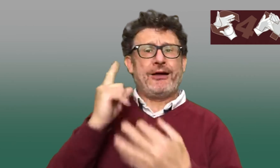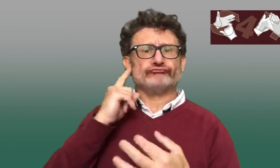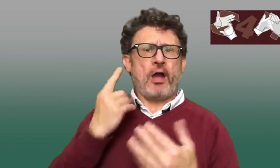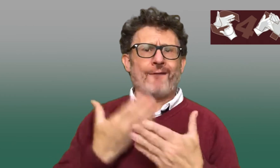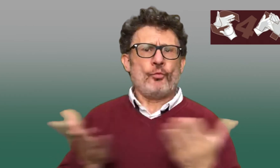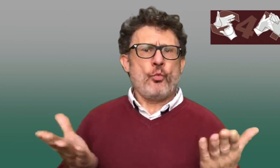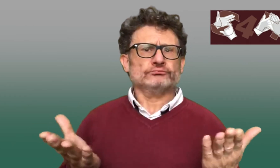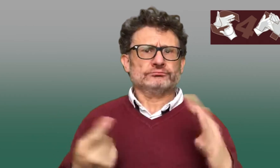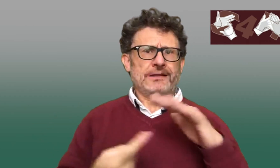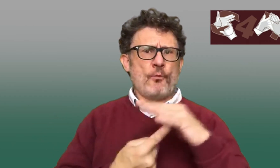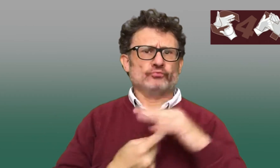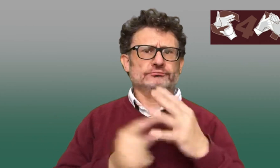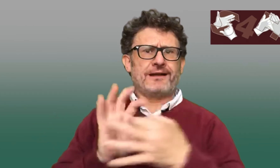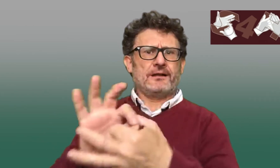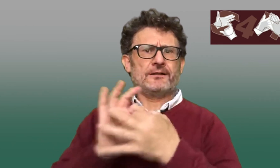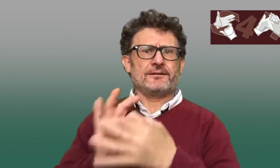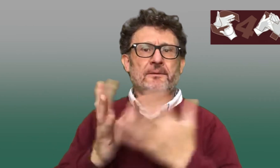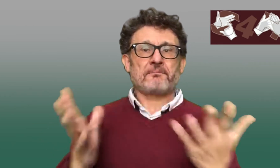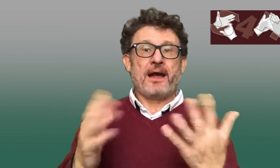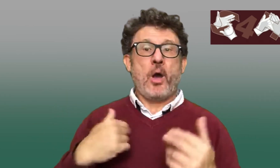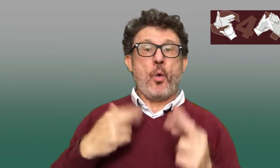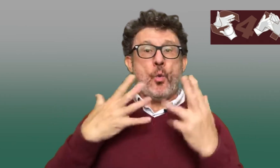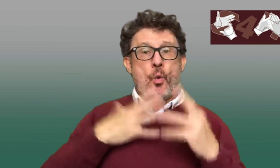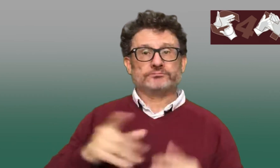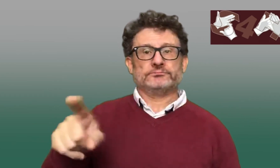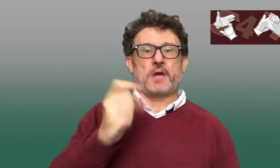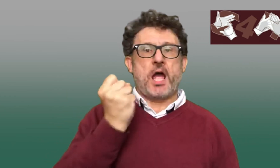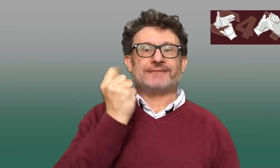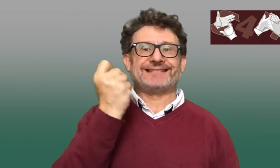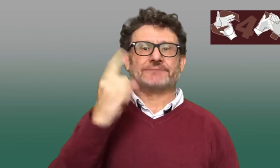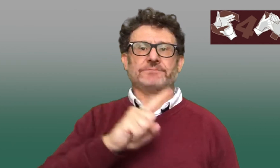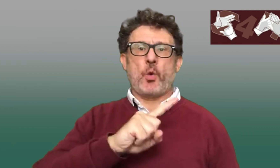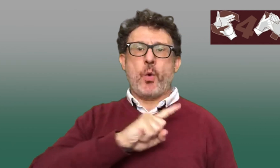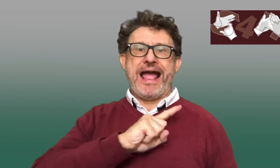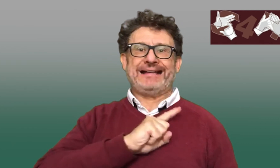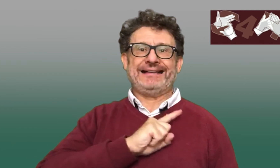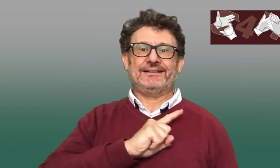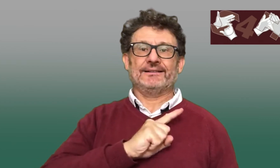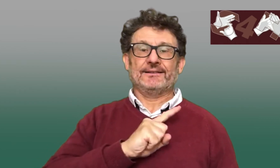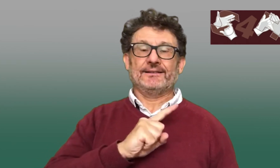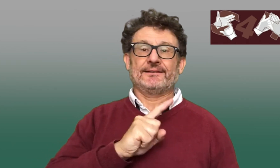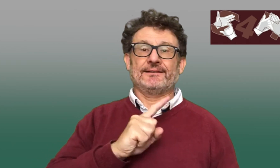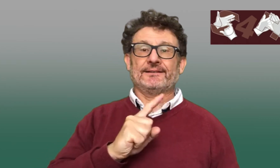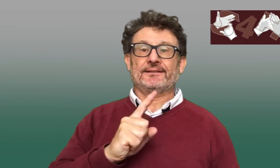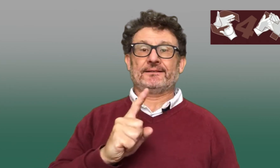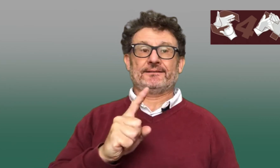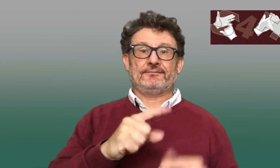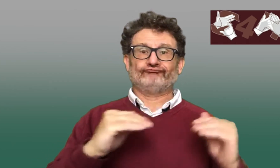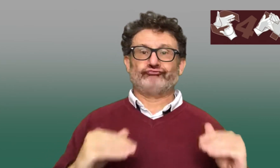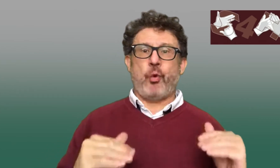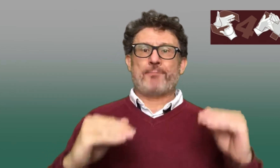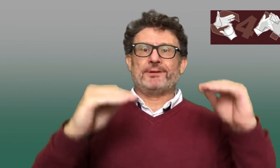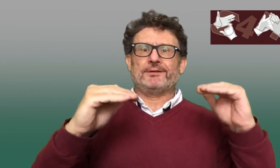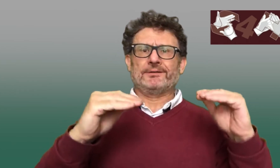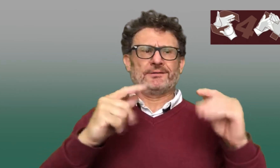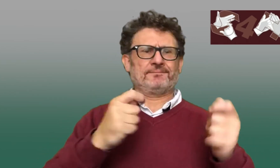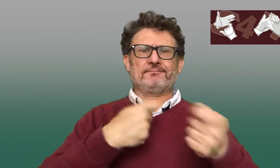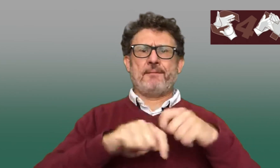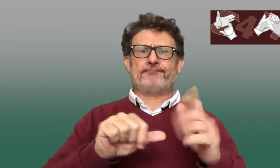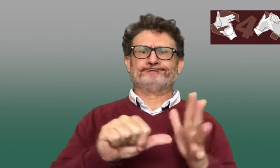Now, I work with hearing people. Of course I do. And I really want hearing people to understand why people might feel like that growing up.